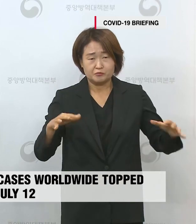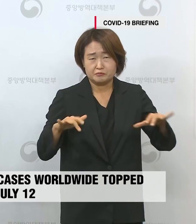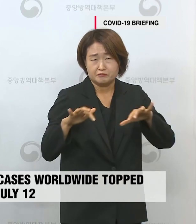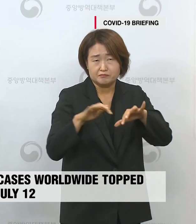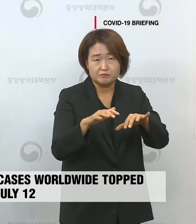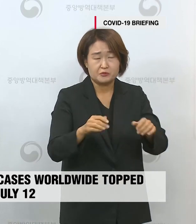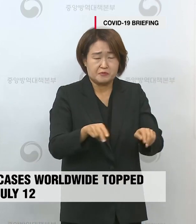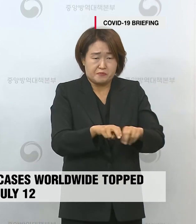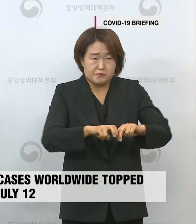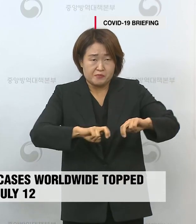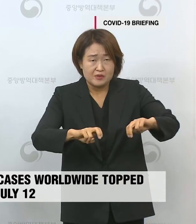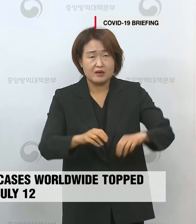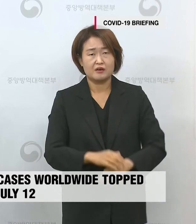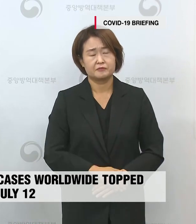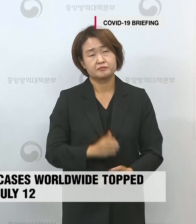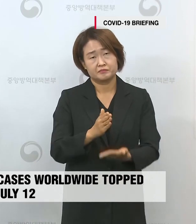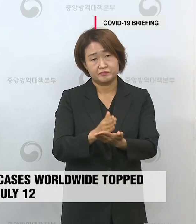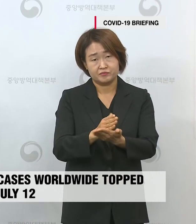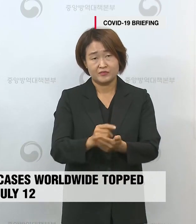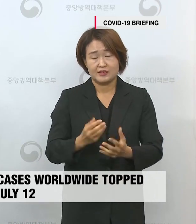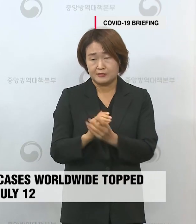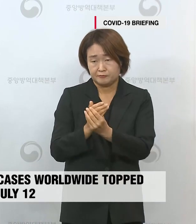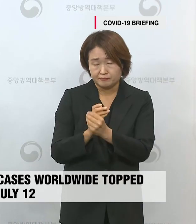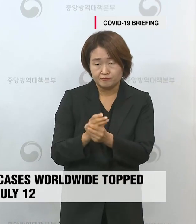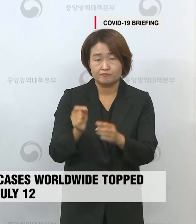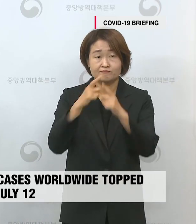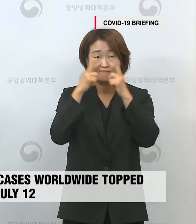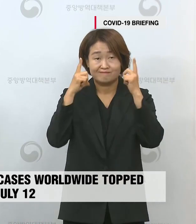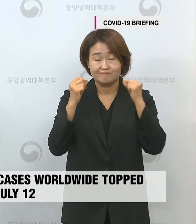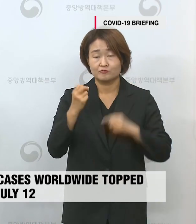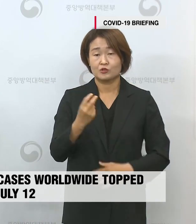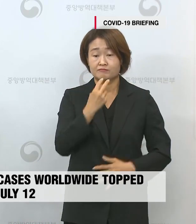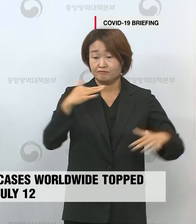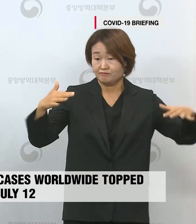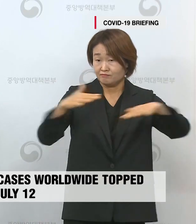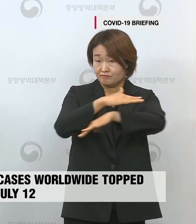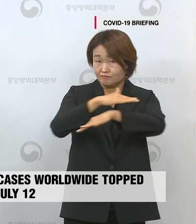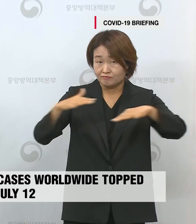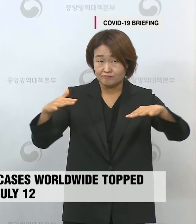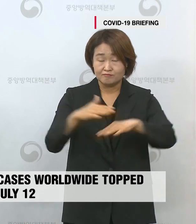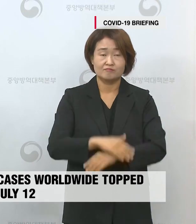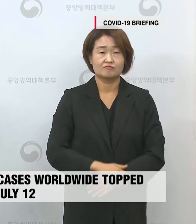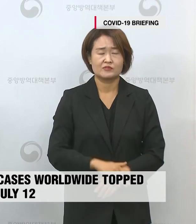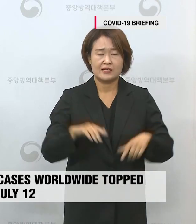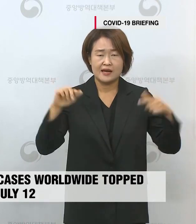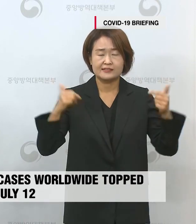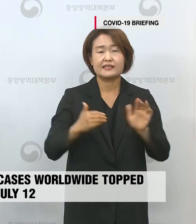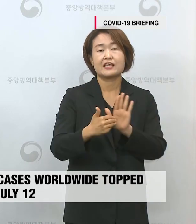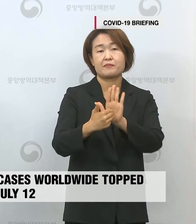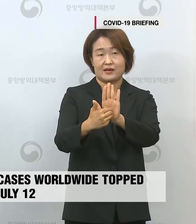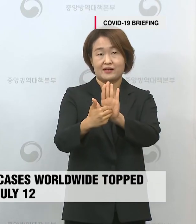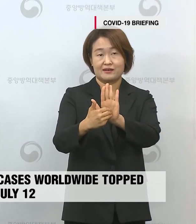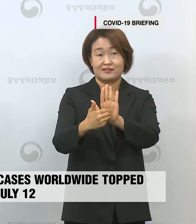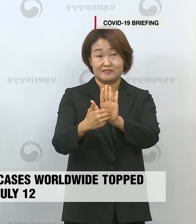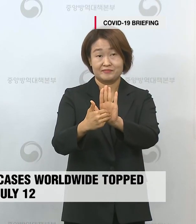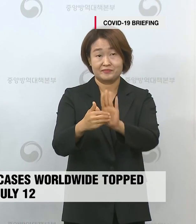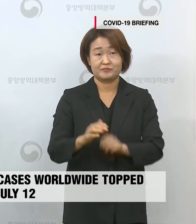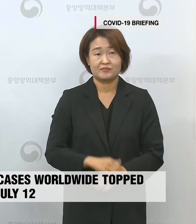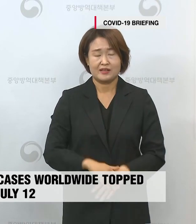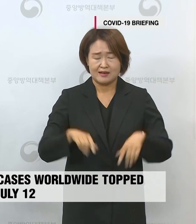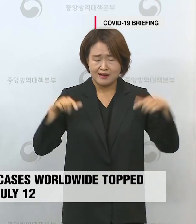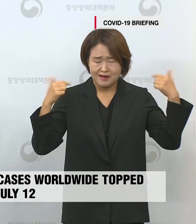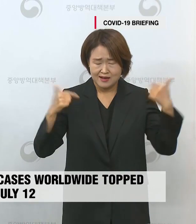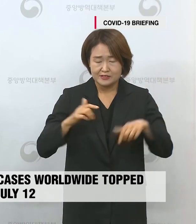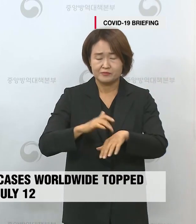proactively avoid going to closed, crowded, close contact environment, and we need to ventilate on a regular basis, disinfect on a